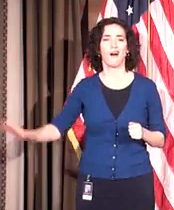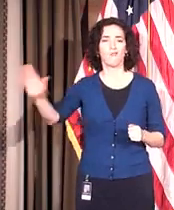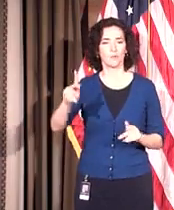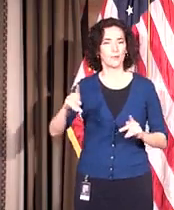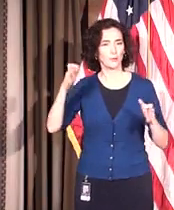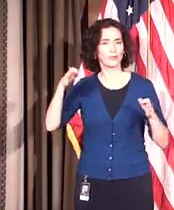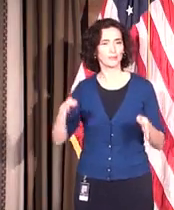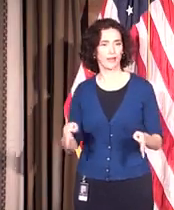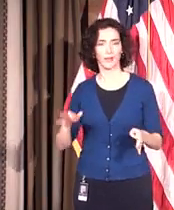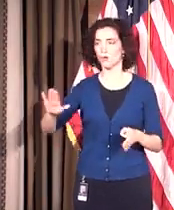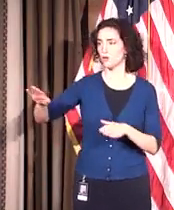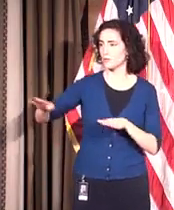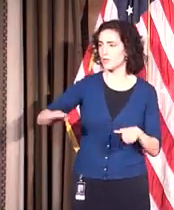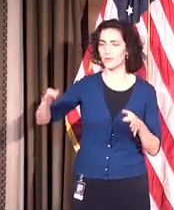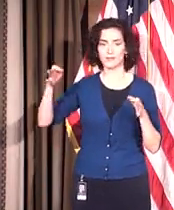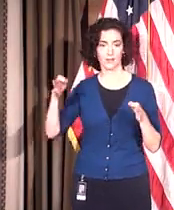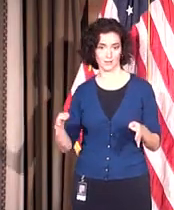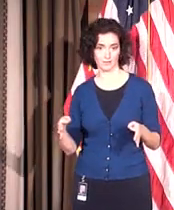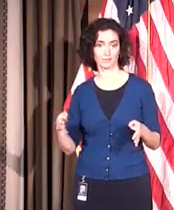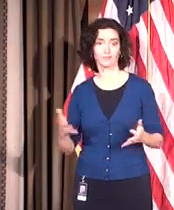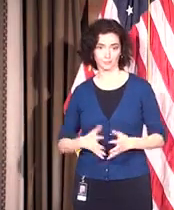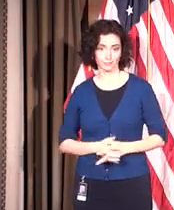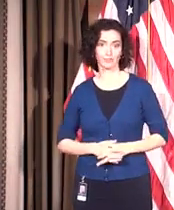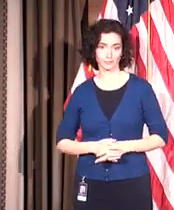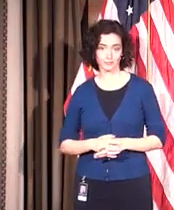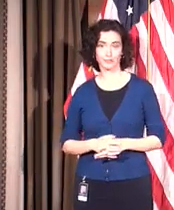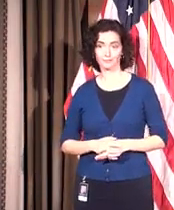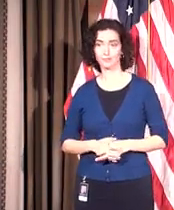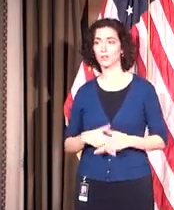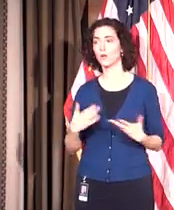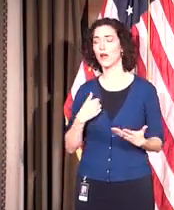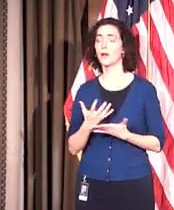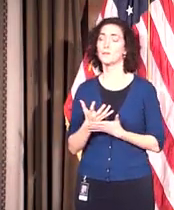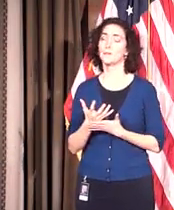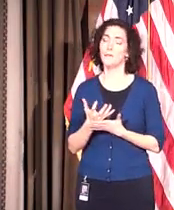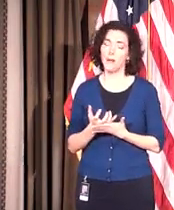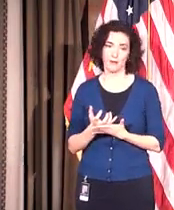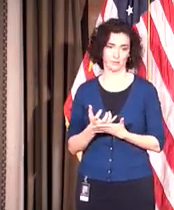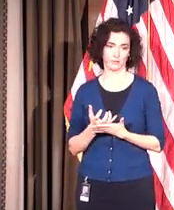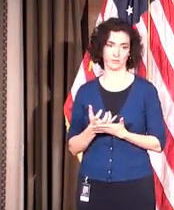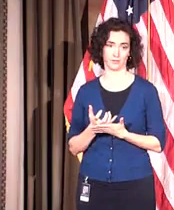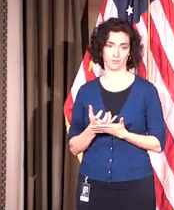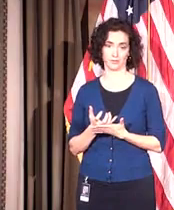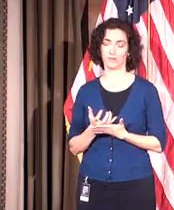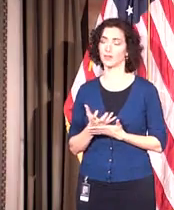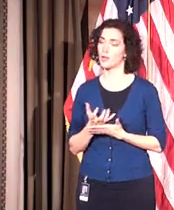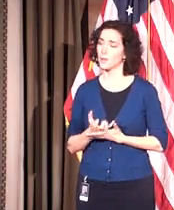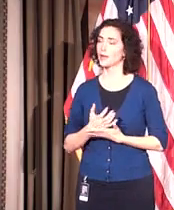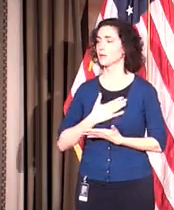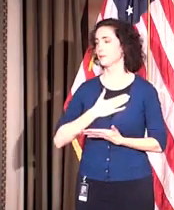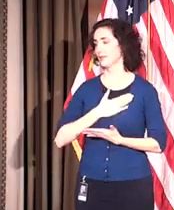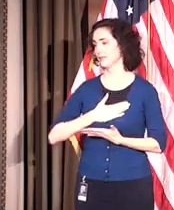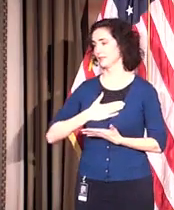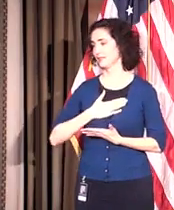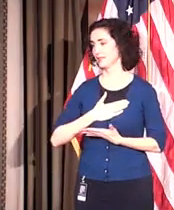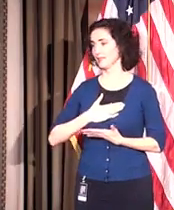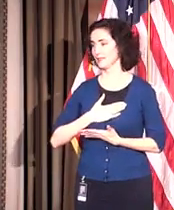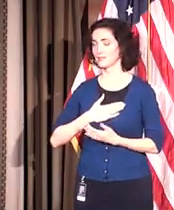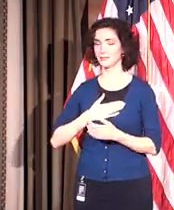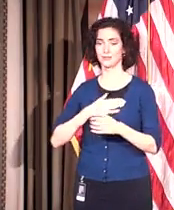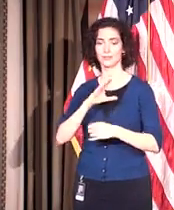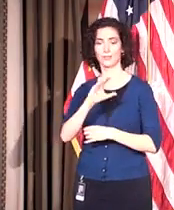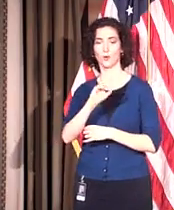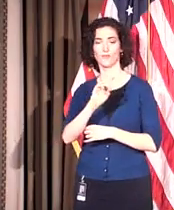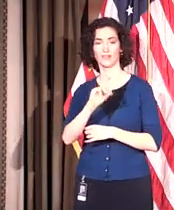fact, we have to do that. And so I'm imploring everyone, again, to get serious about